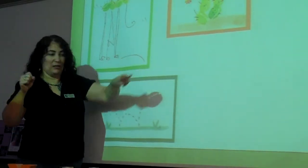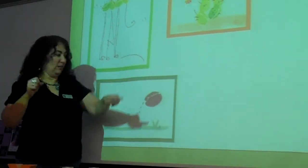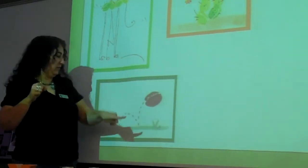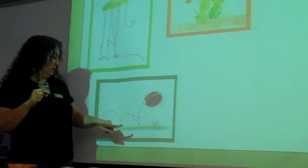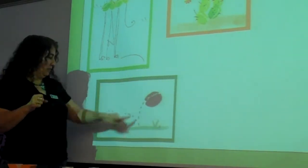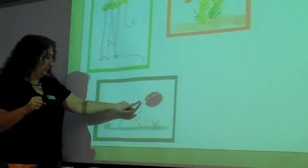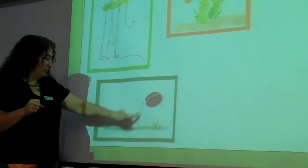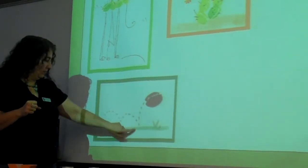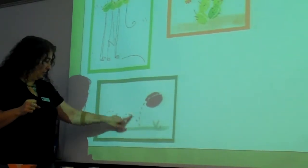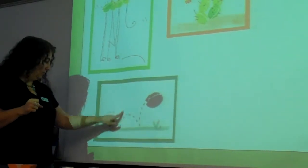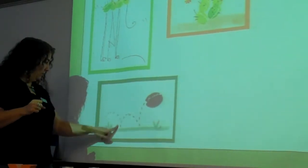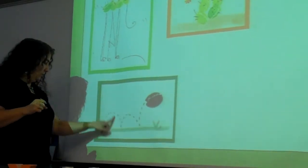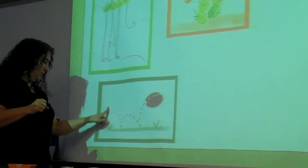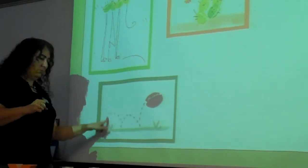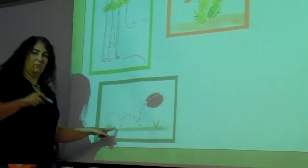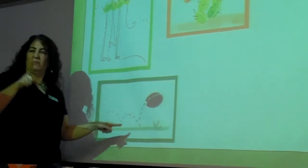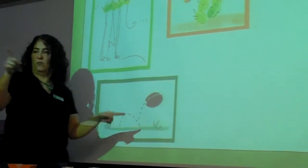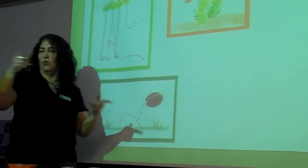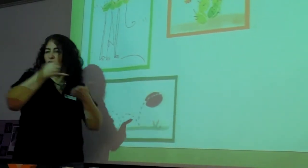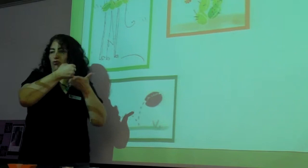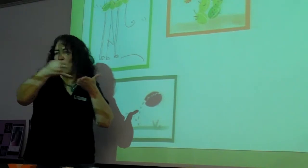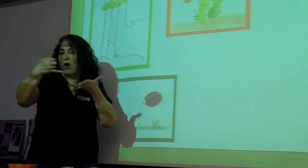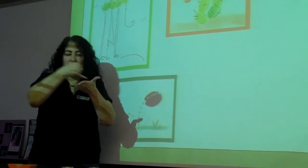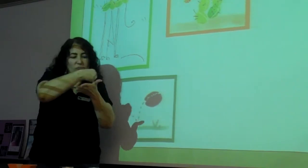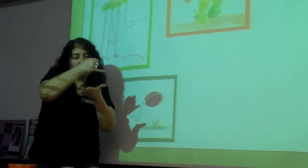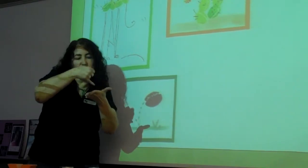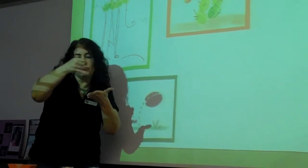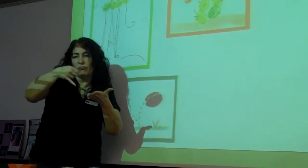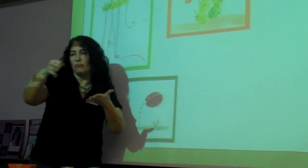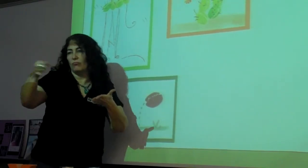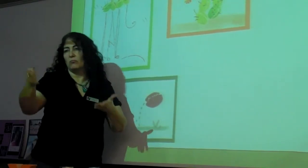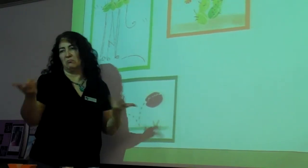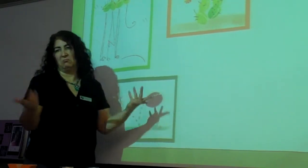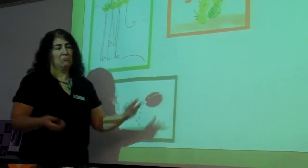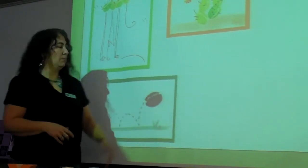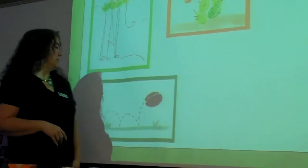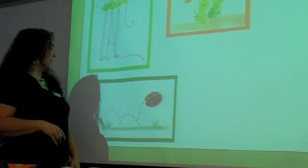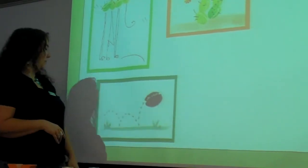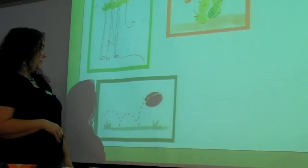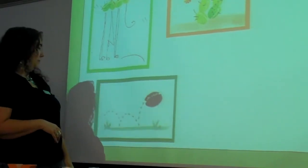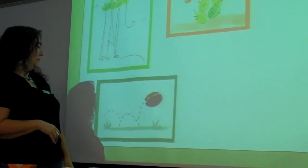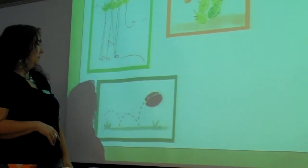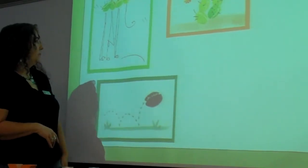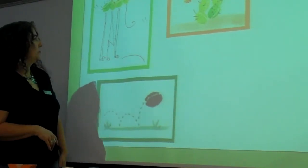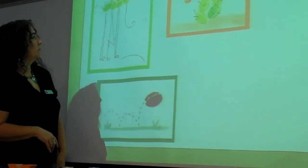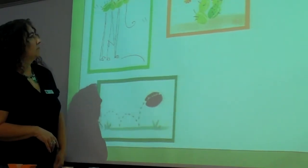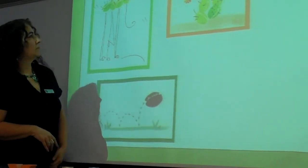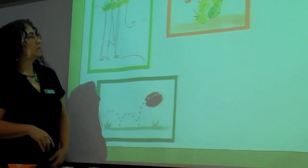Now, I added the designs of the legs. You just draw that in after you've used the stamp.